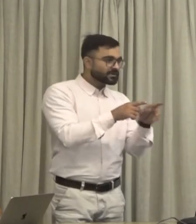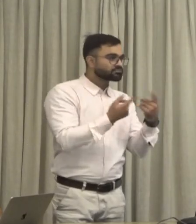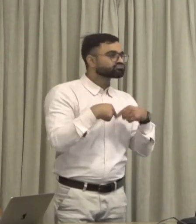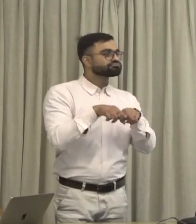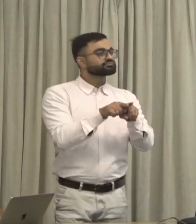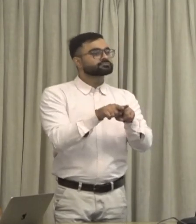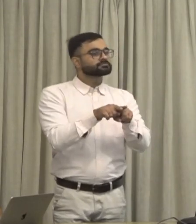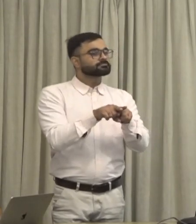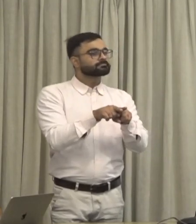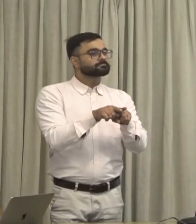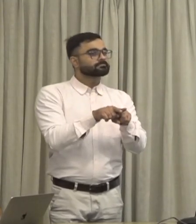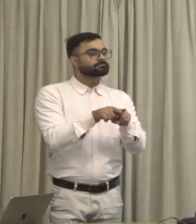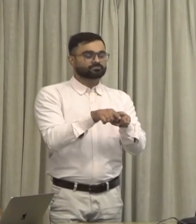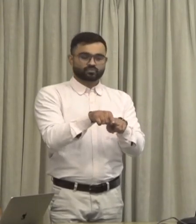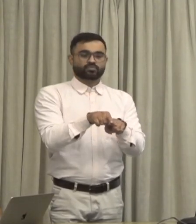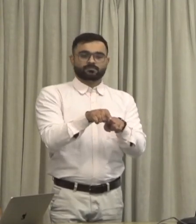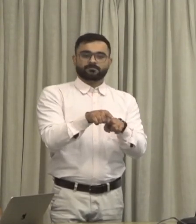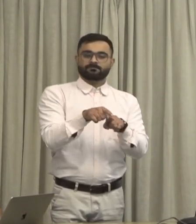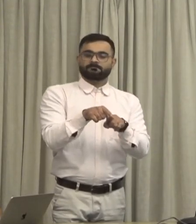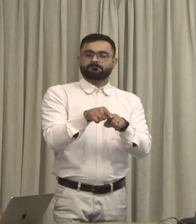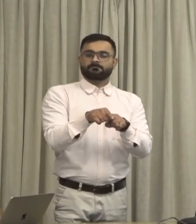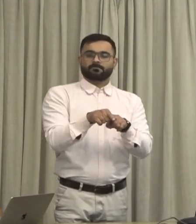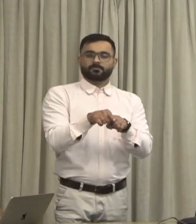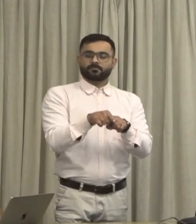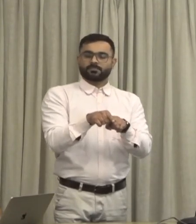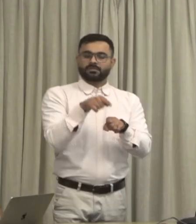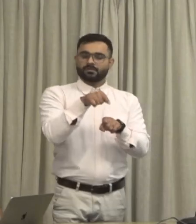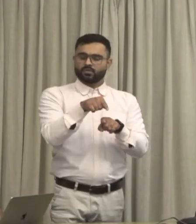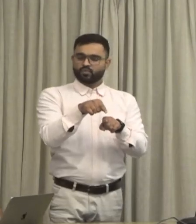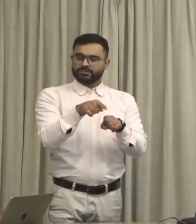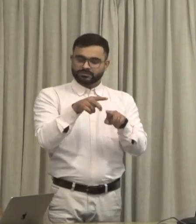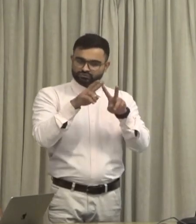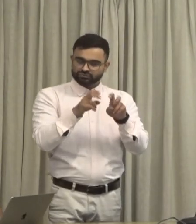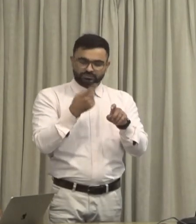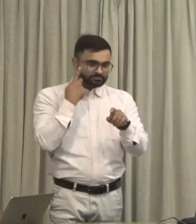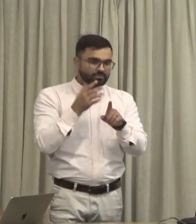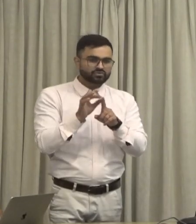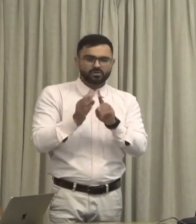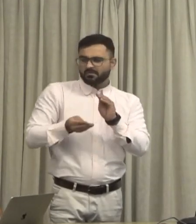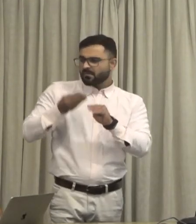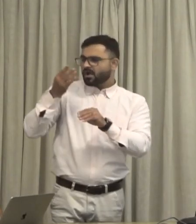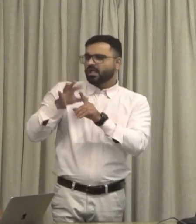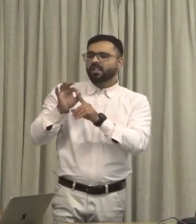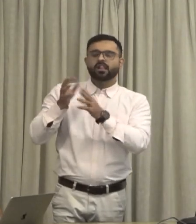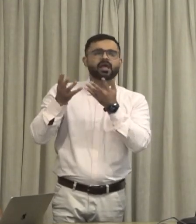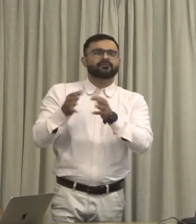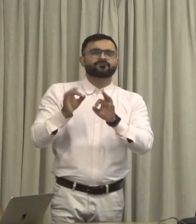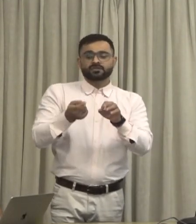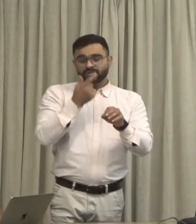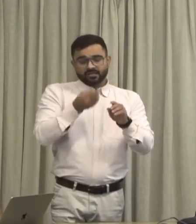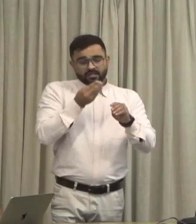together take a call when not to overdo things, when not to